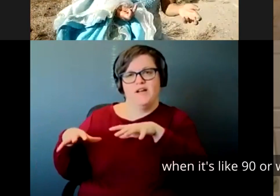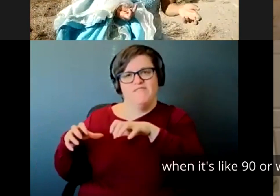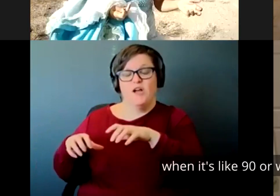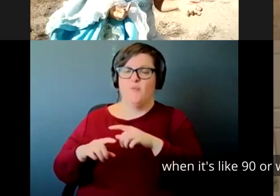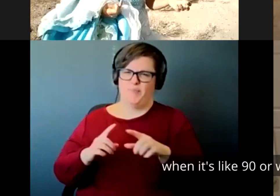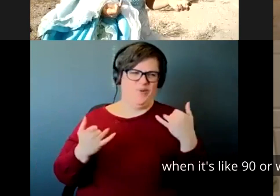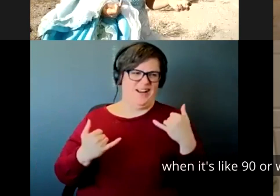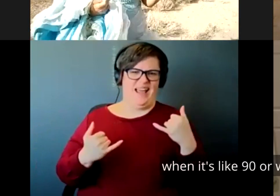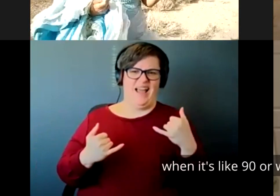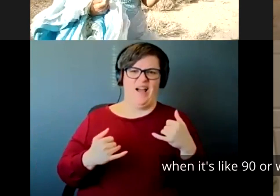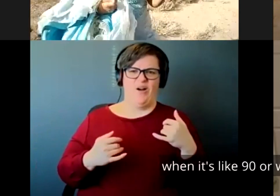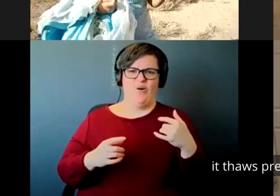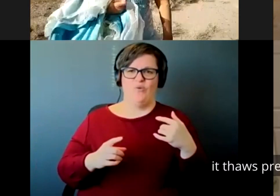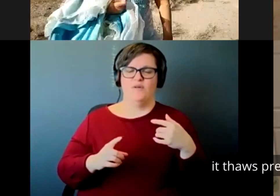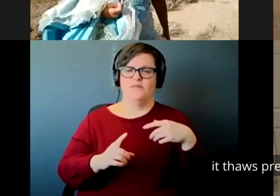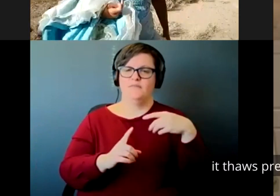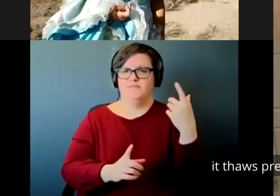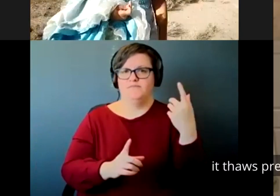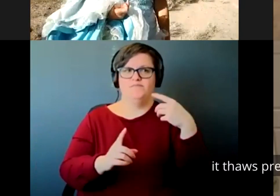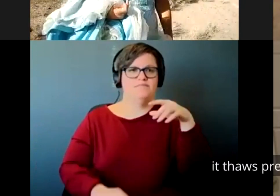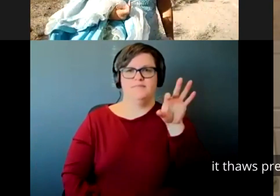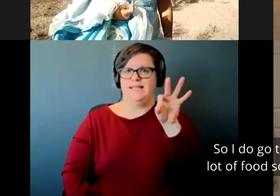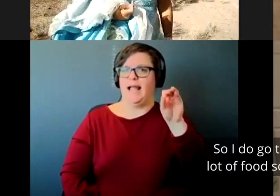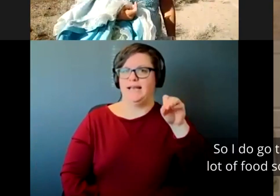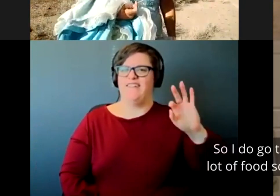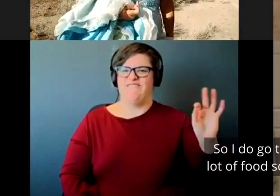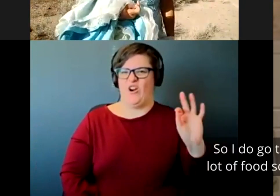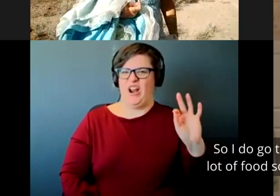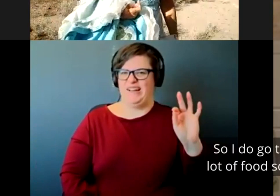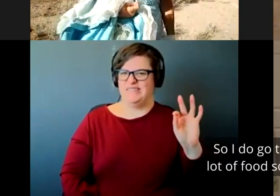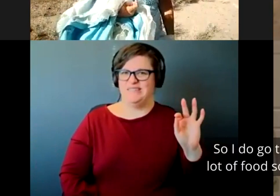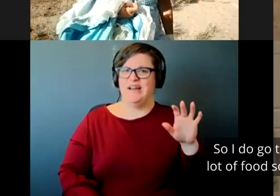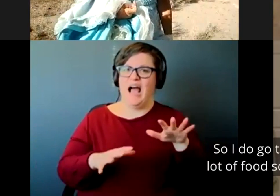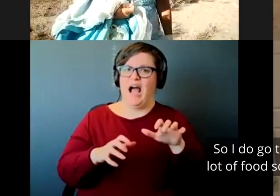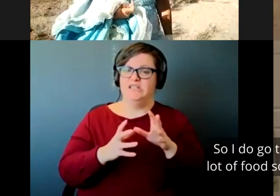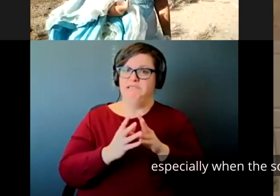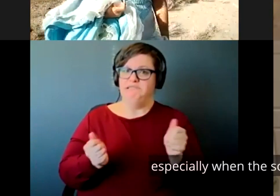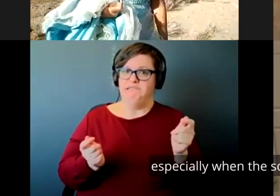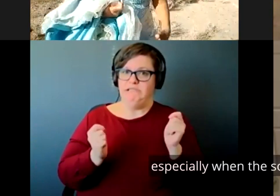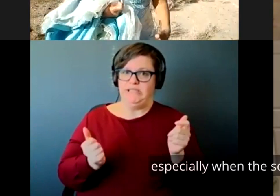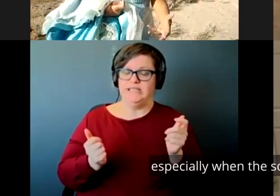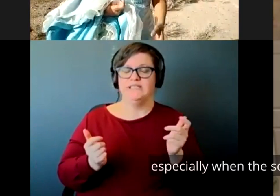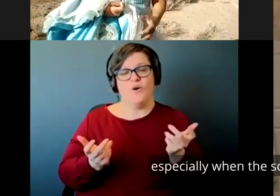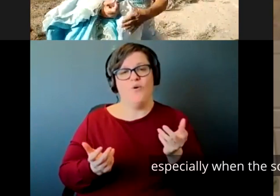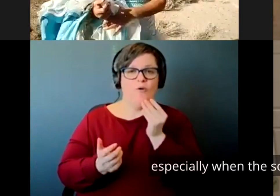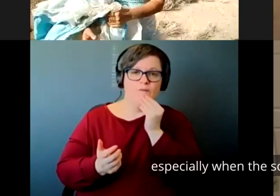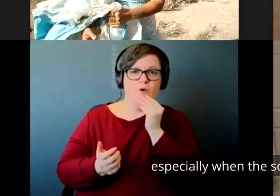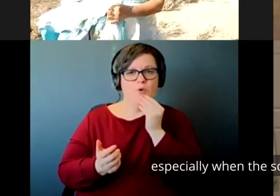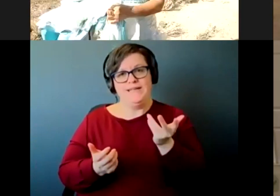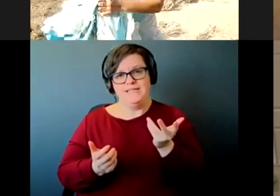like 90 or whatever degrees, it thaws pretty quick. So I do go through a lot of food sometimes, especially when the solar wasn't